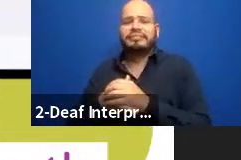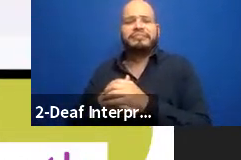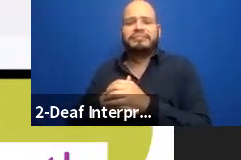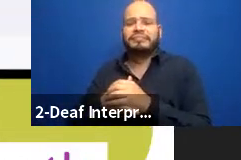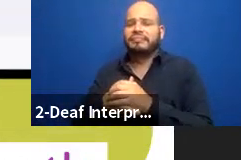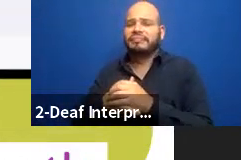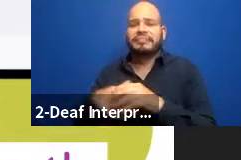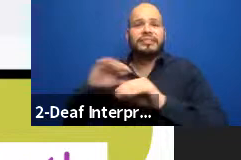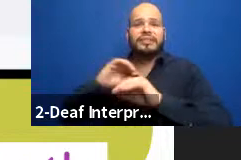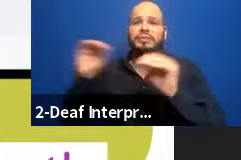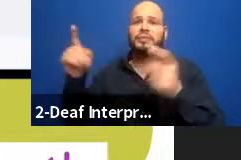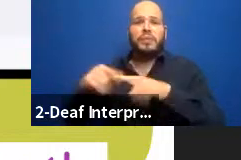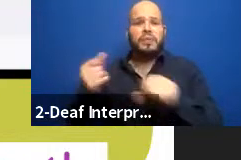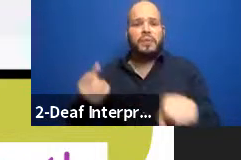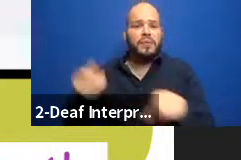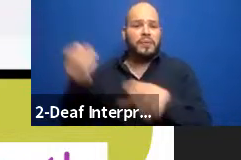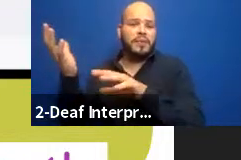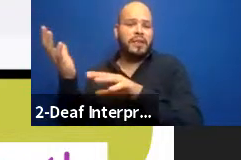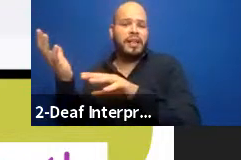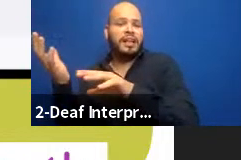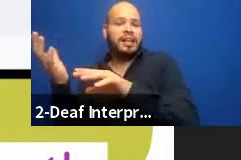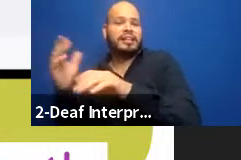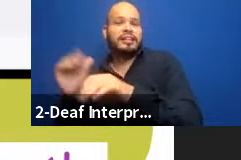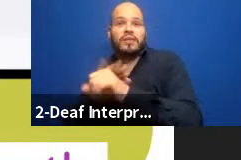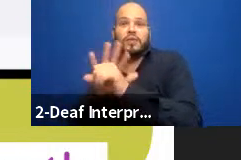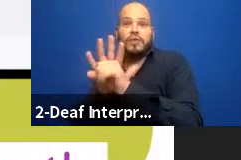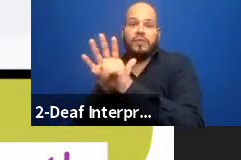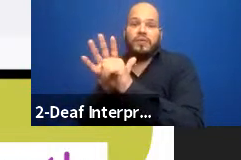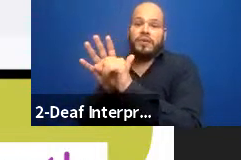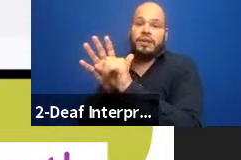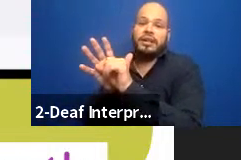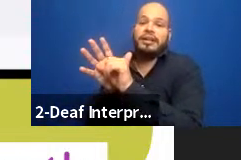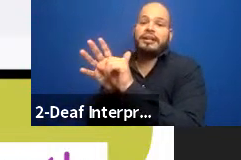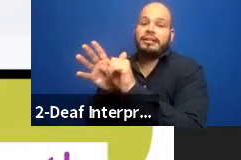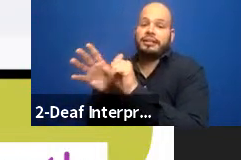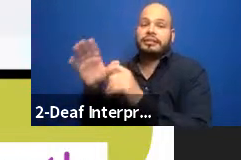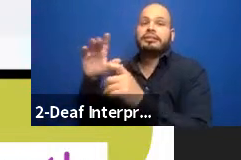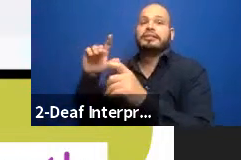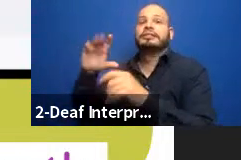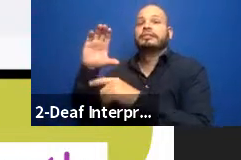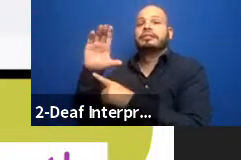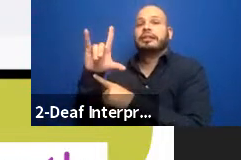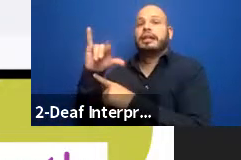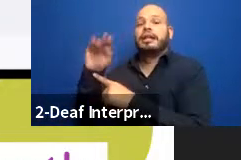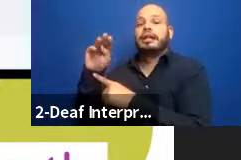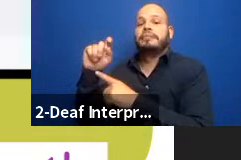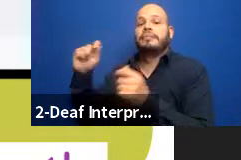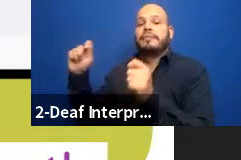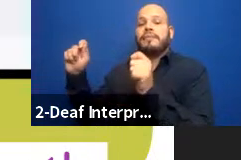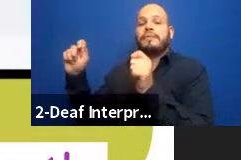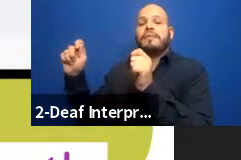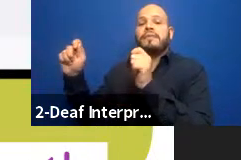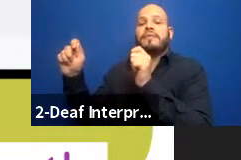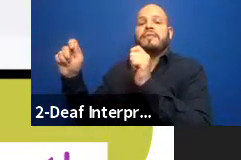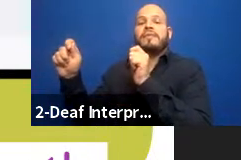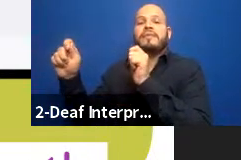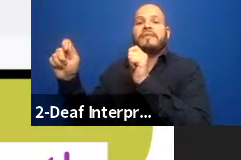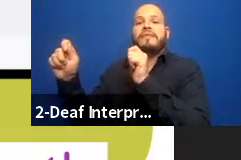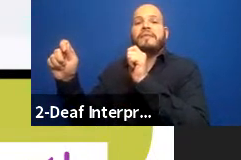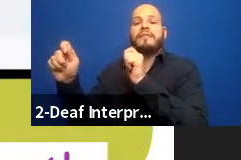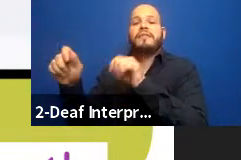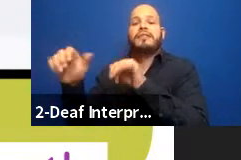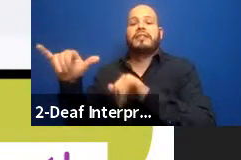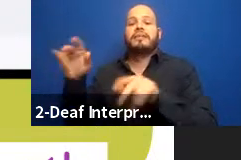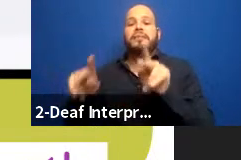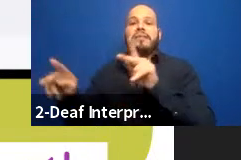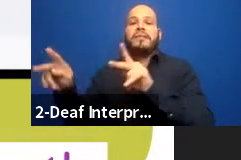gas infrastructures where we play. Contaminate the land, air and the rain. Our health in a game, our lungs are inflamed. Stuck in a cage